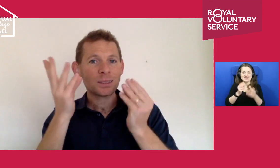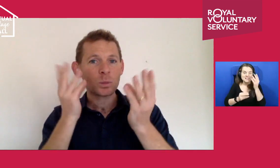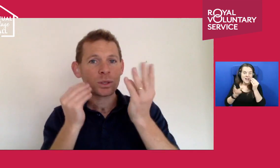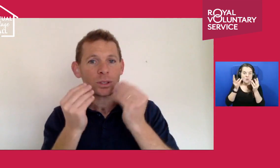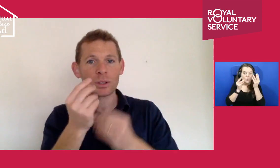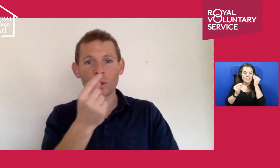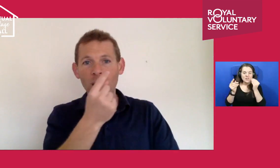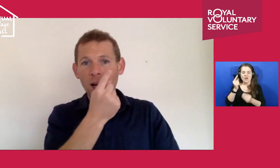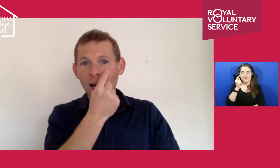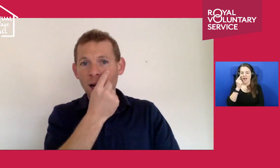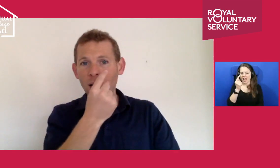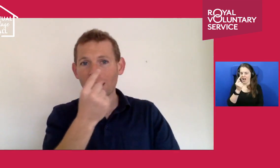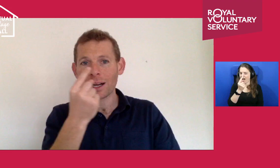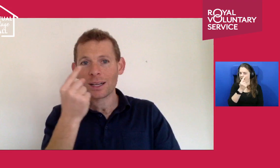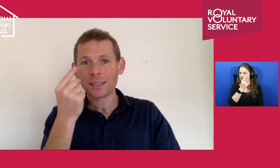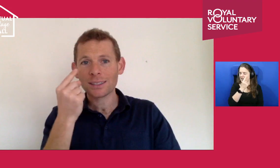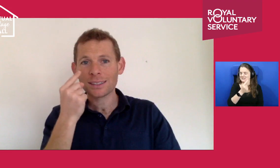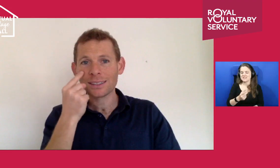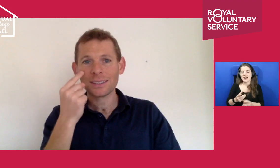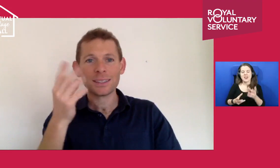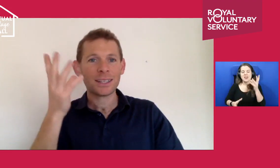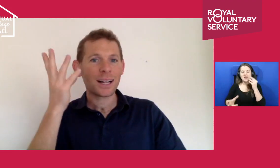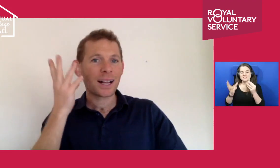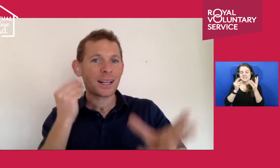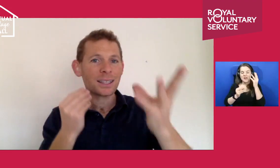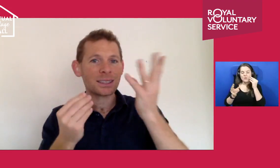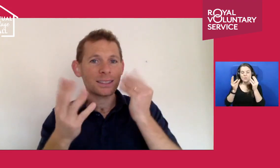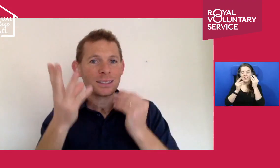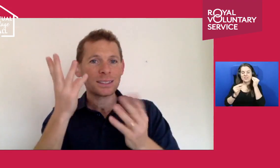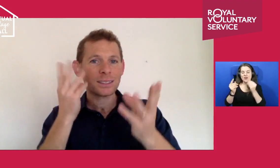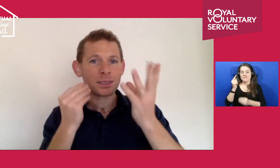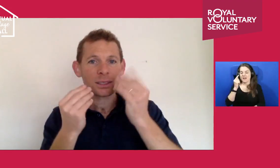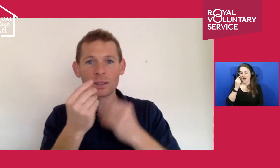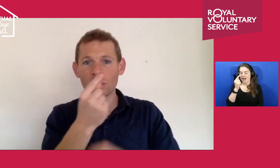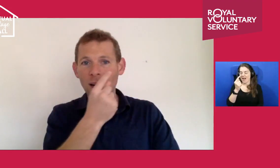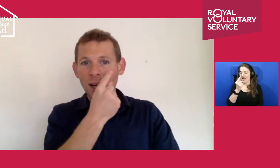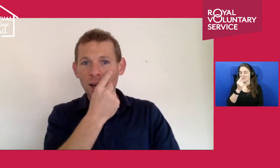Listen with your eyes, listen with